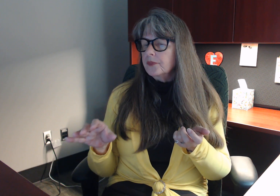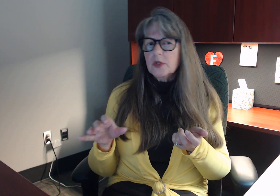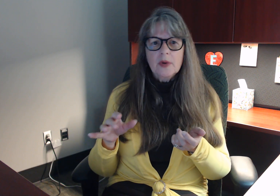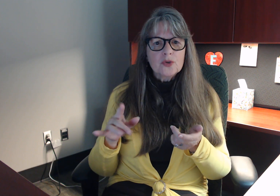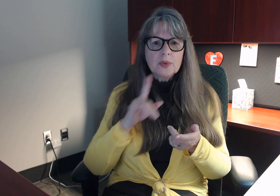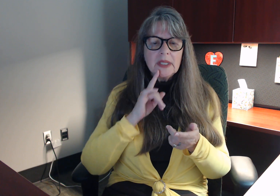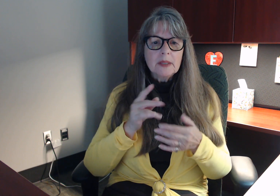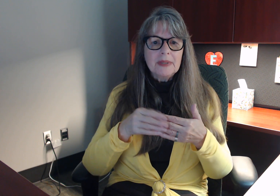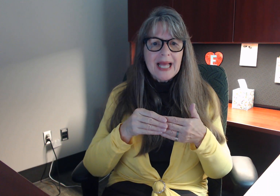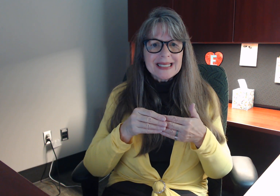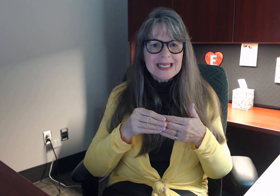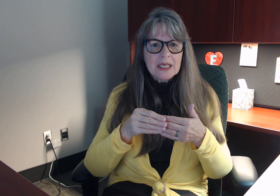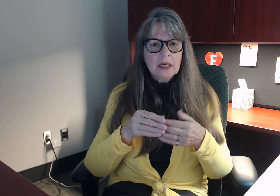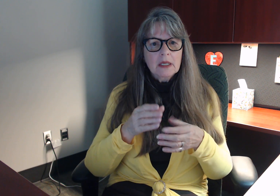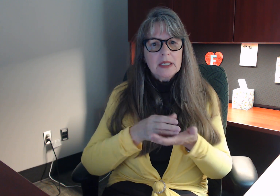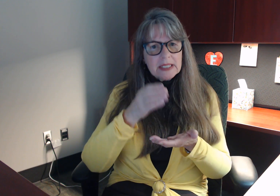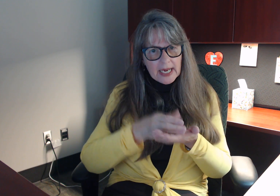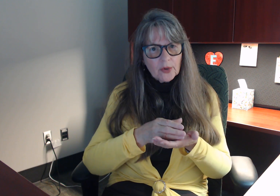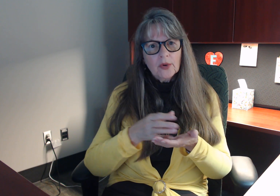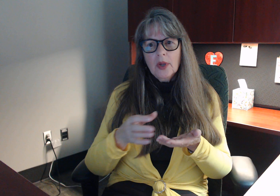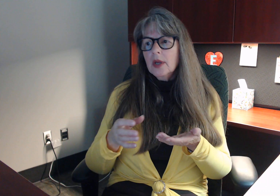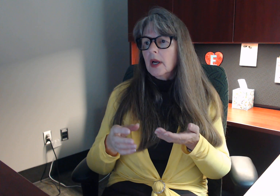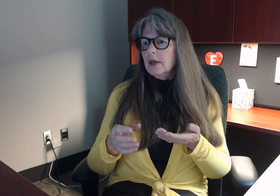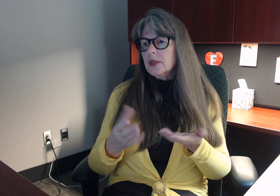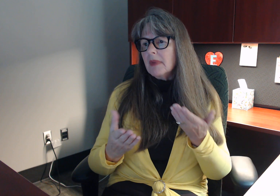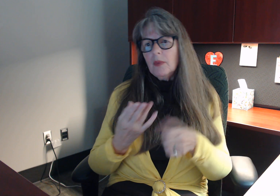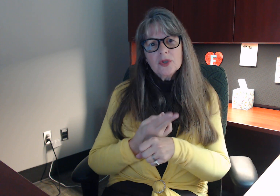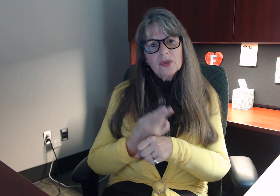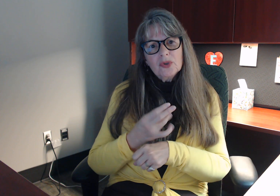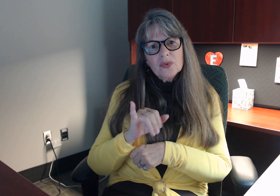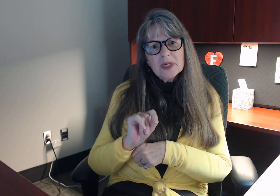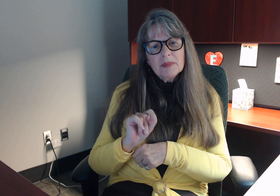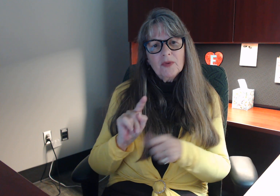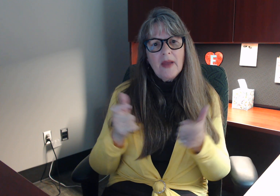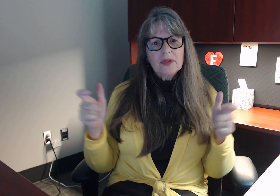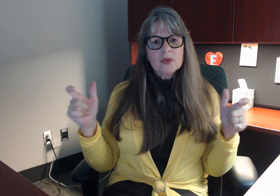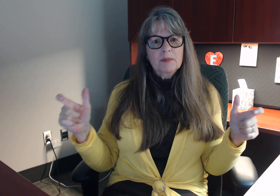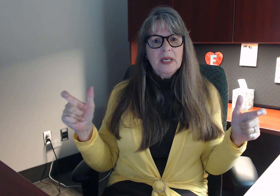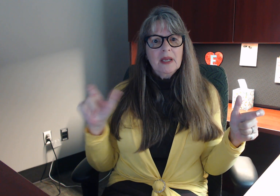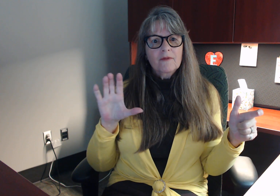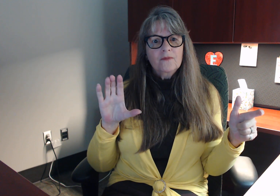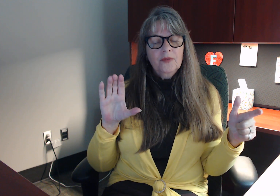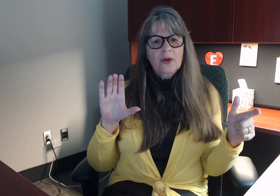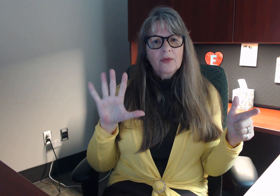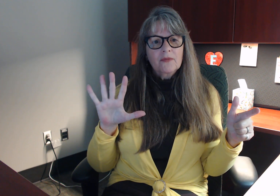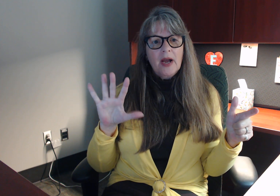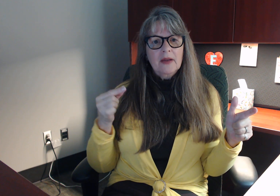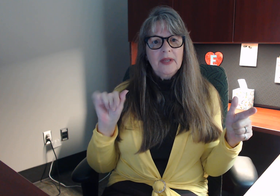So it's really the plastic container. So you might want to just use it, but if you have it in those big, the